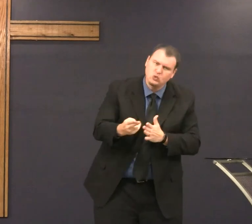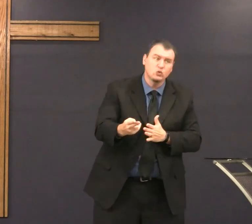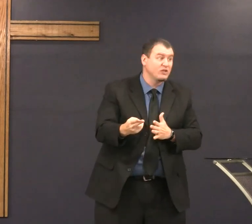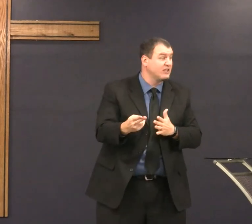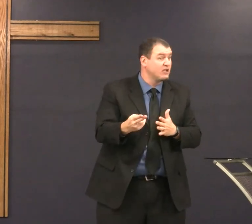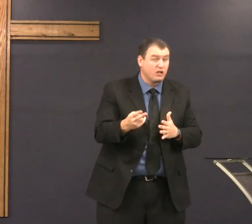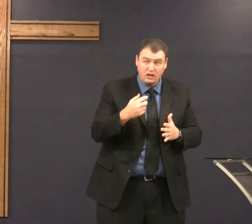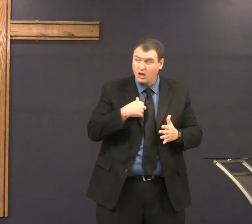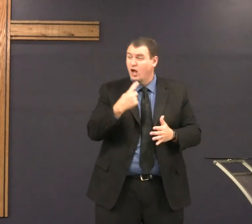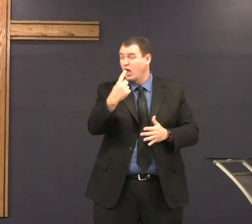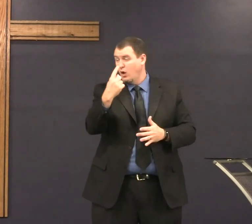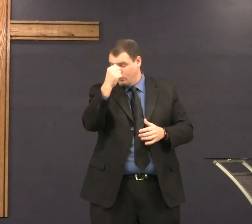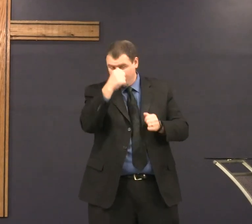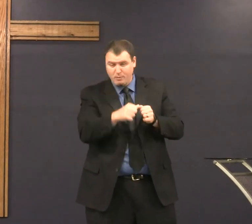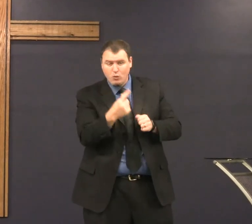telling the truth.